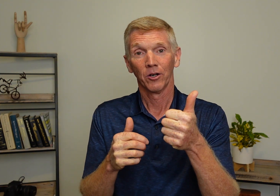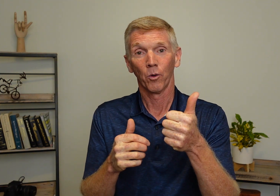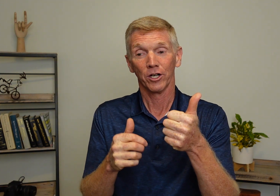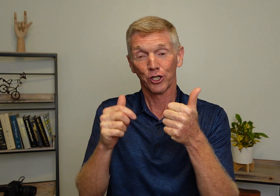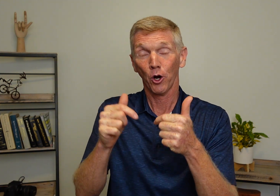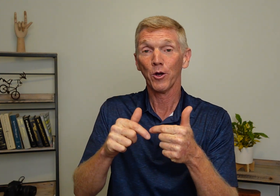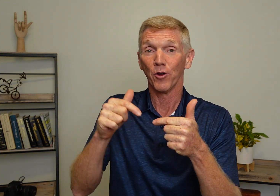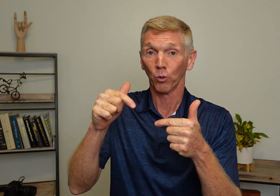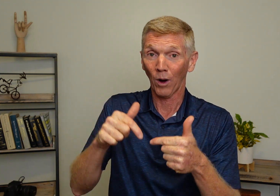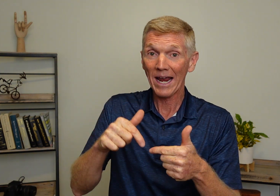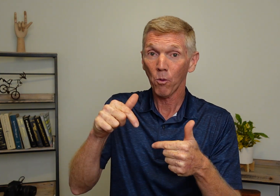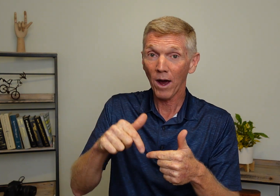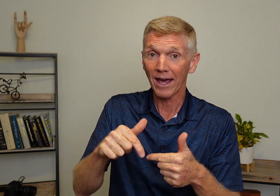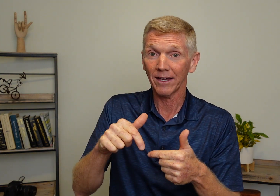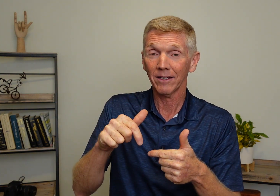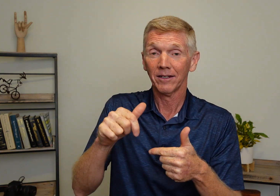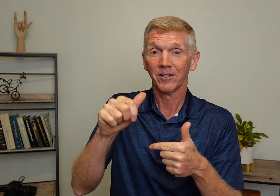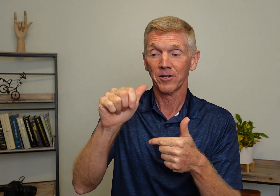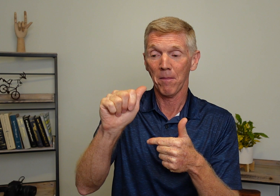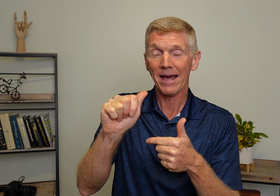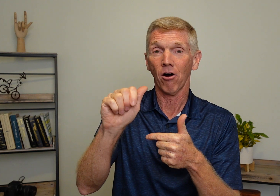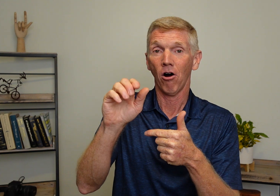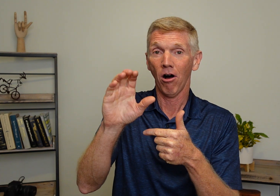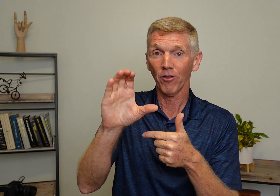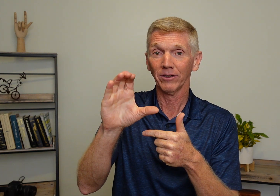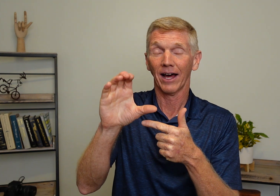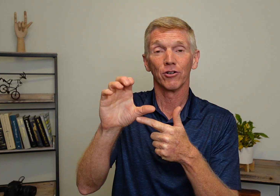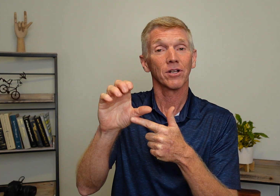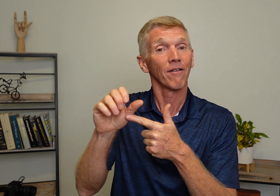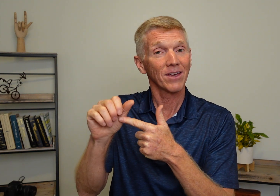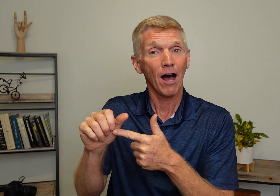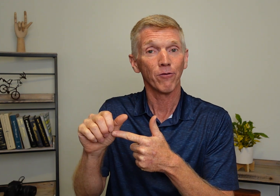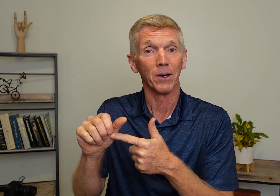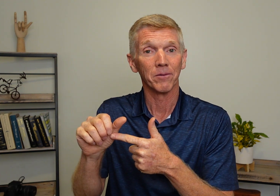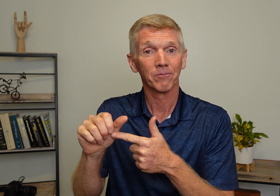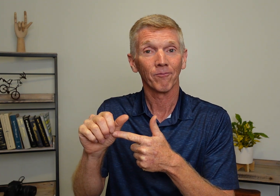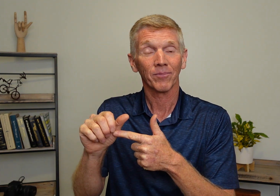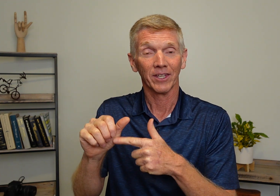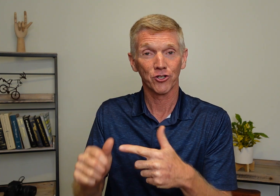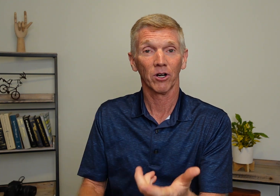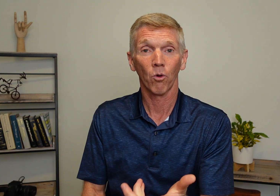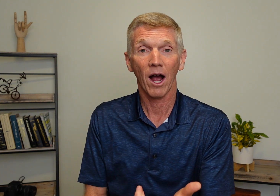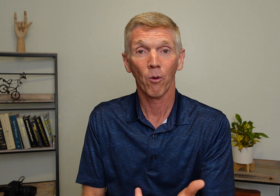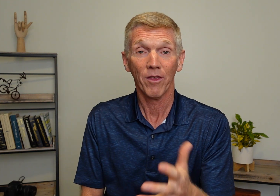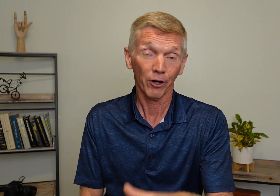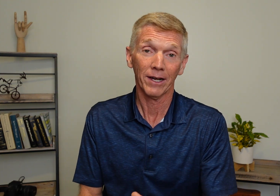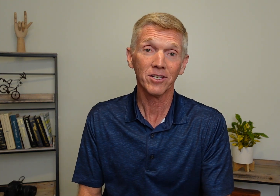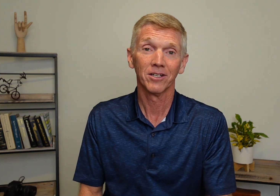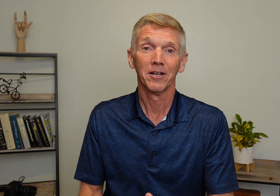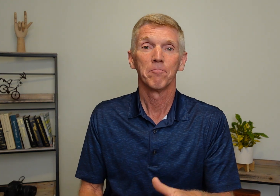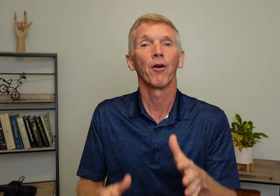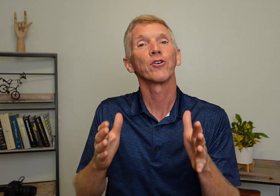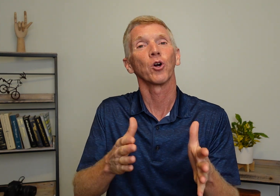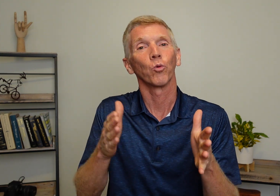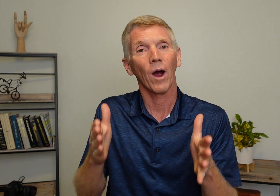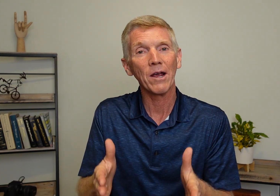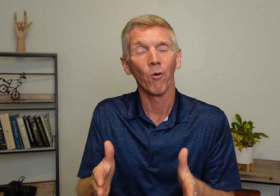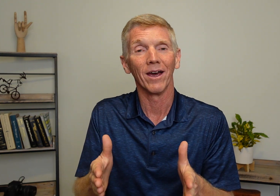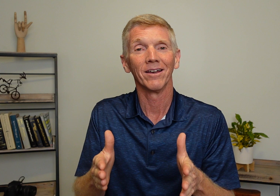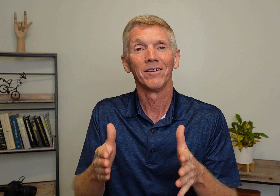going to show you the right way to make all the letters of the alphabet. Is there a wrong way? There is, but there's a right way, and